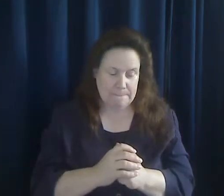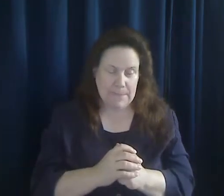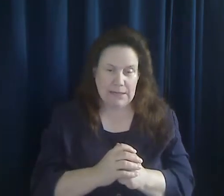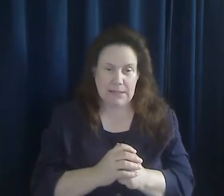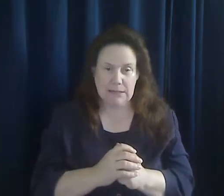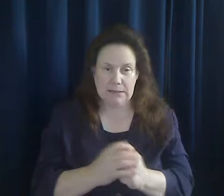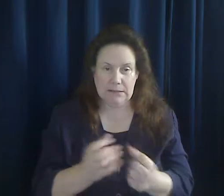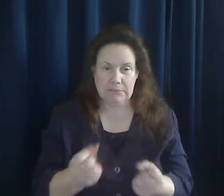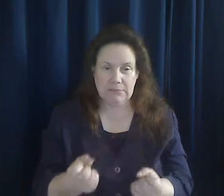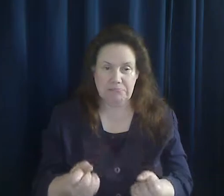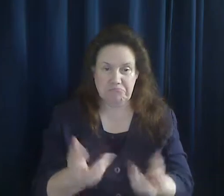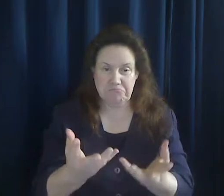Many.